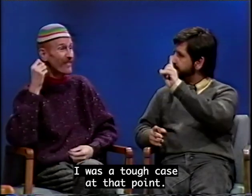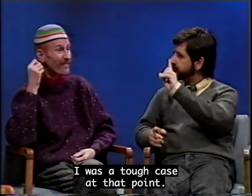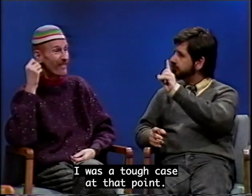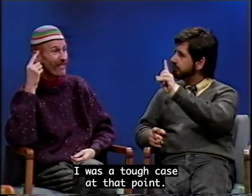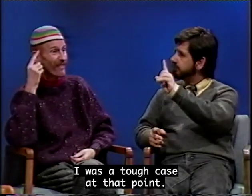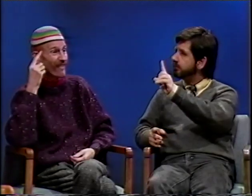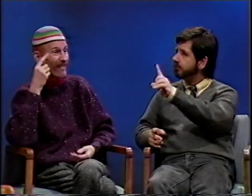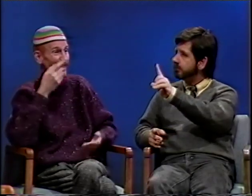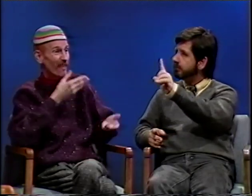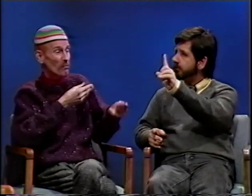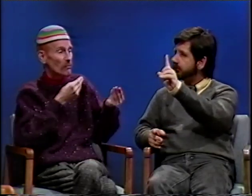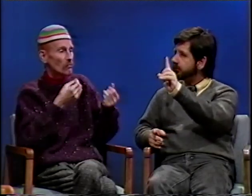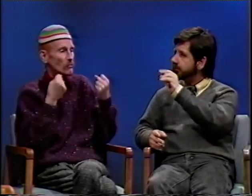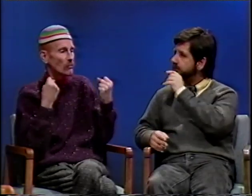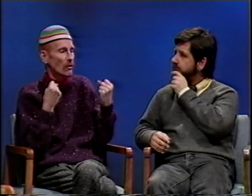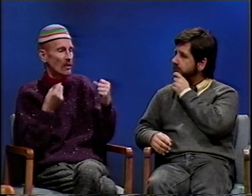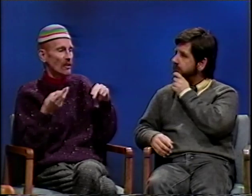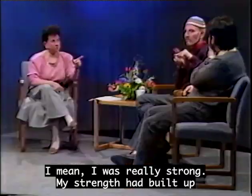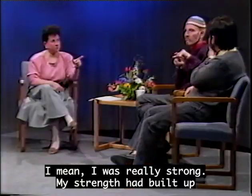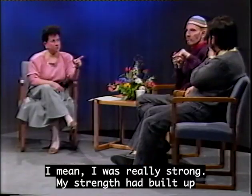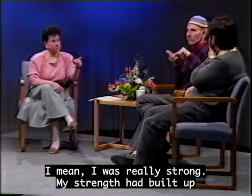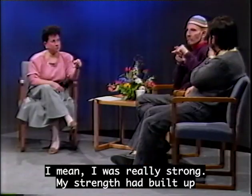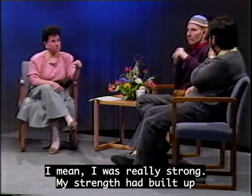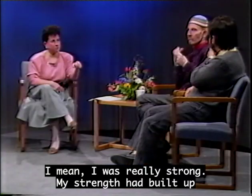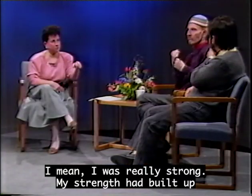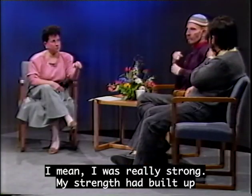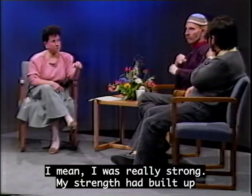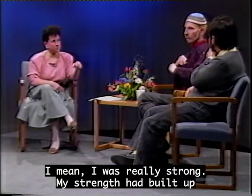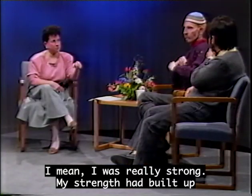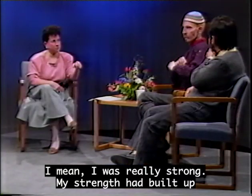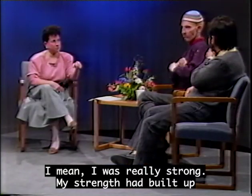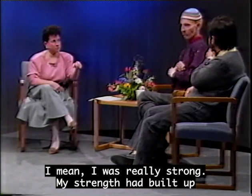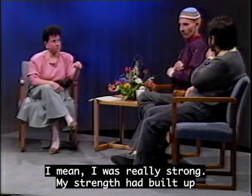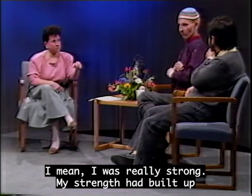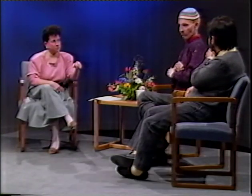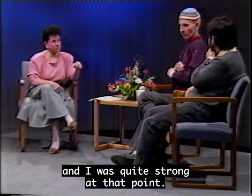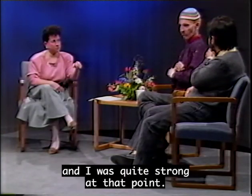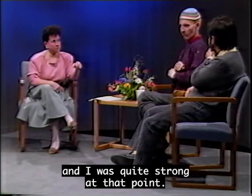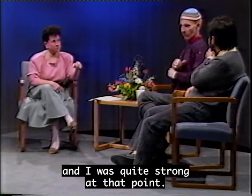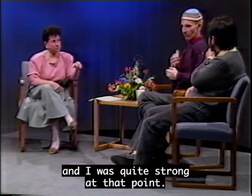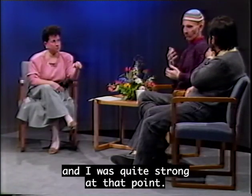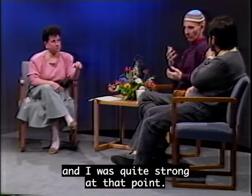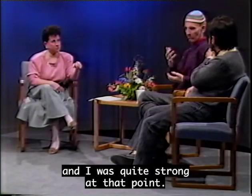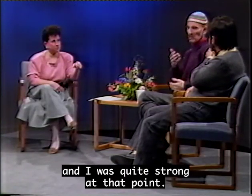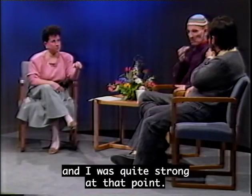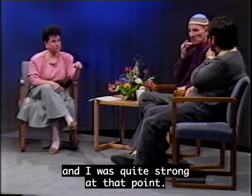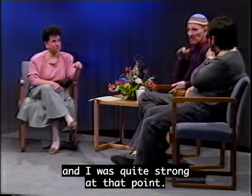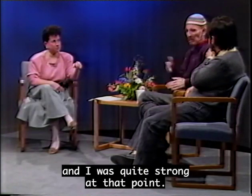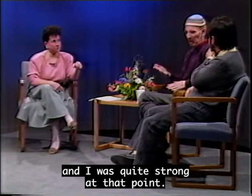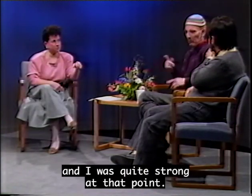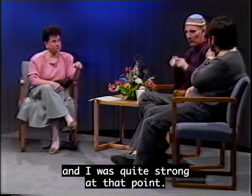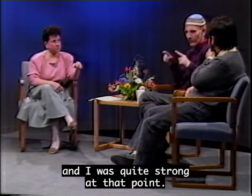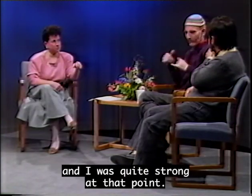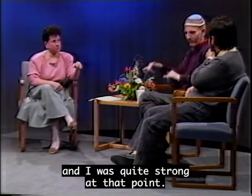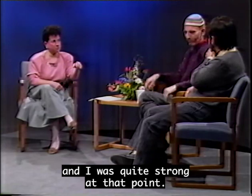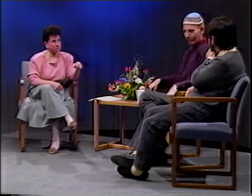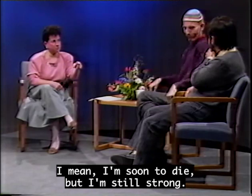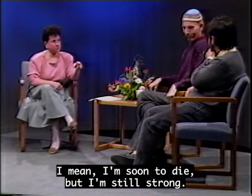at that point. I mean, I was really strong. My strength had built up, and I was quite strong at that point. I mean, I'm